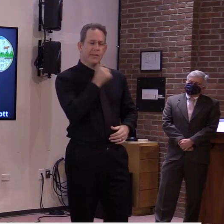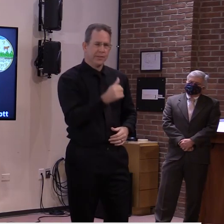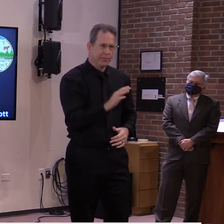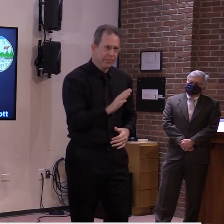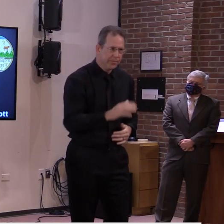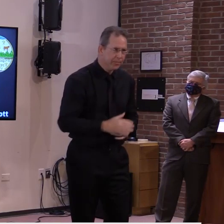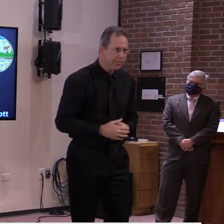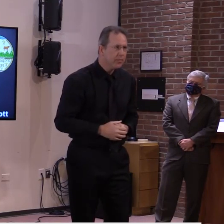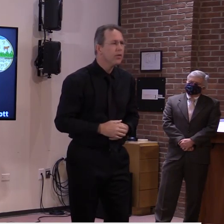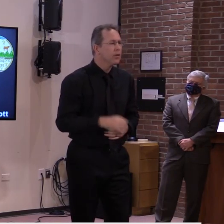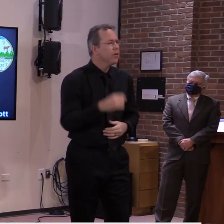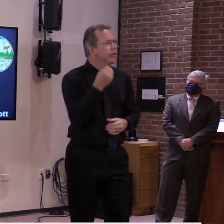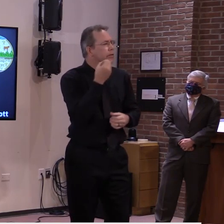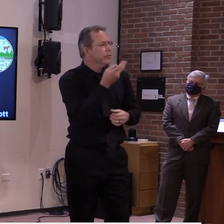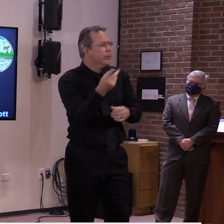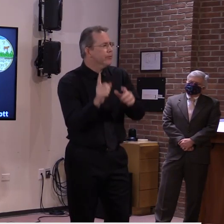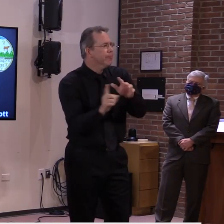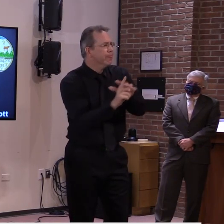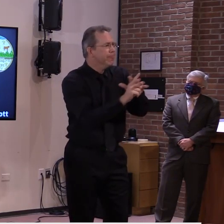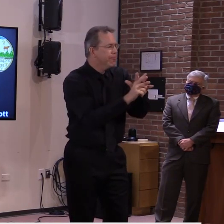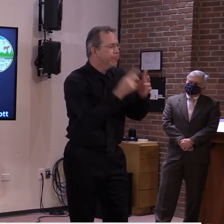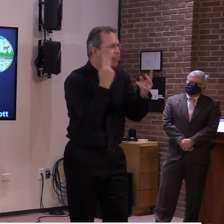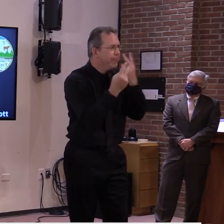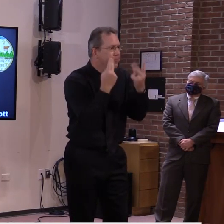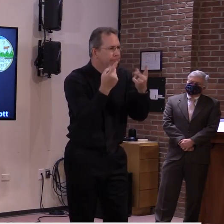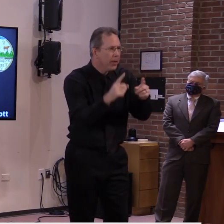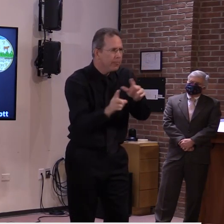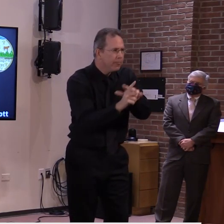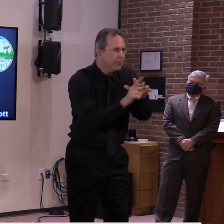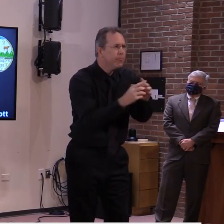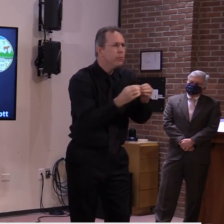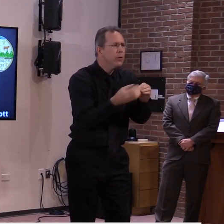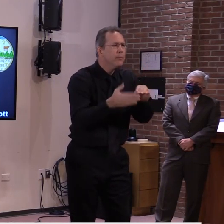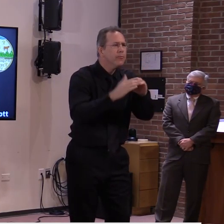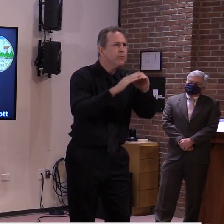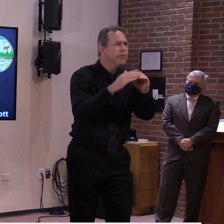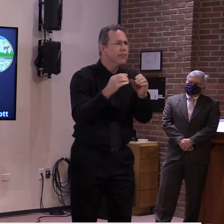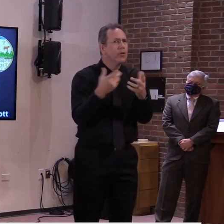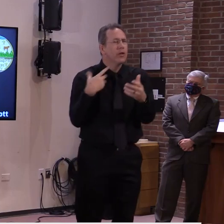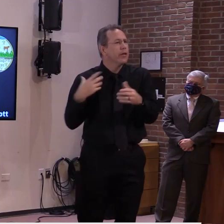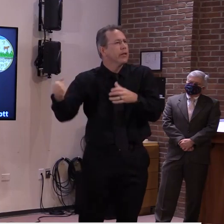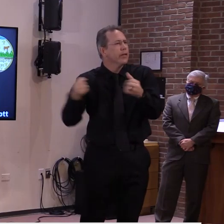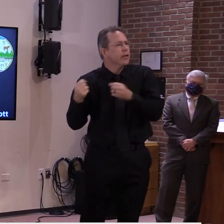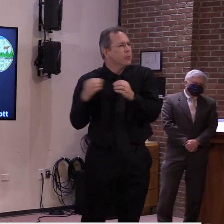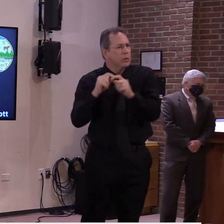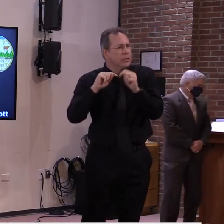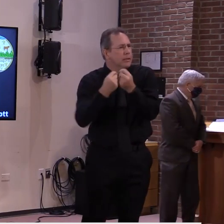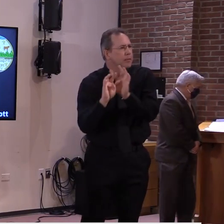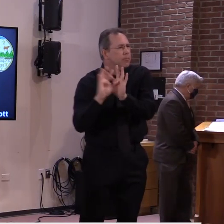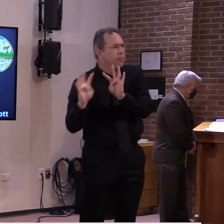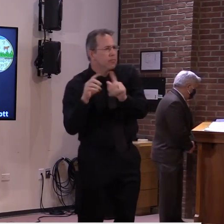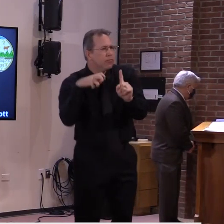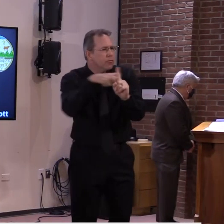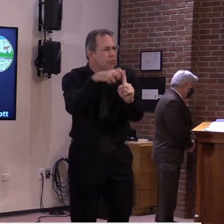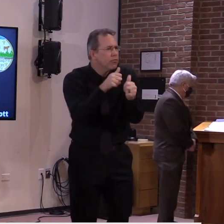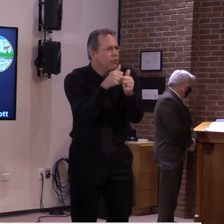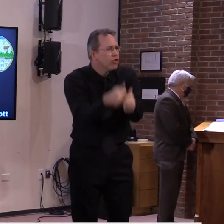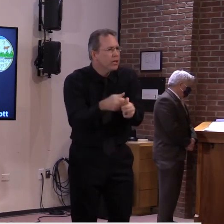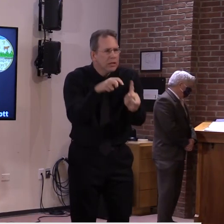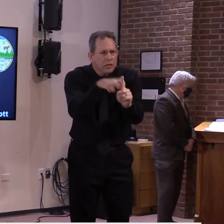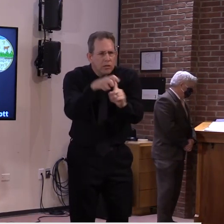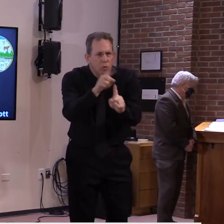we continue to ramp up our surveillance testing as well as contact tracing. Secretary Smith will provide more details in a